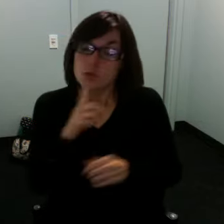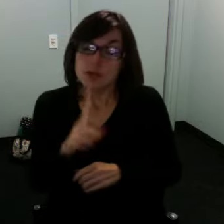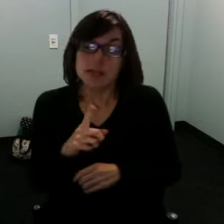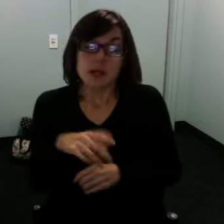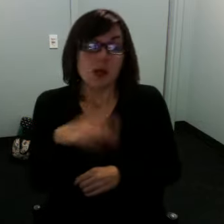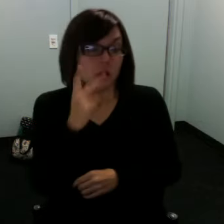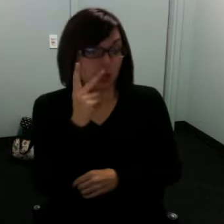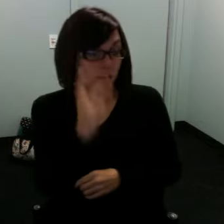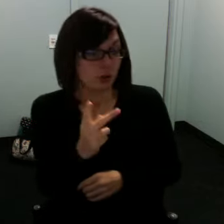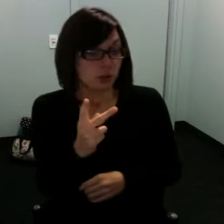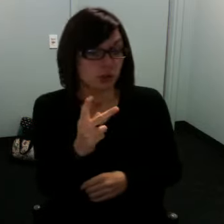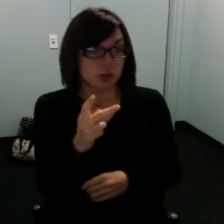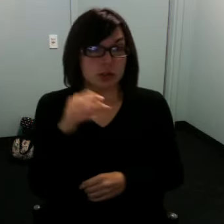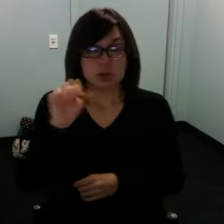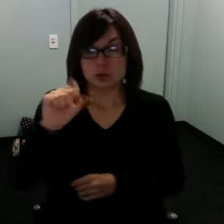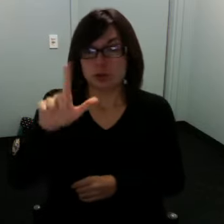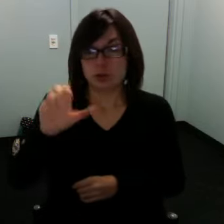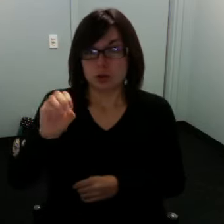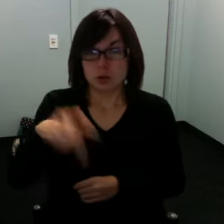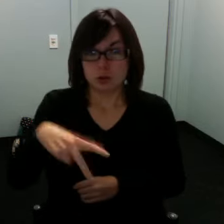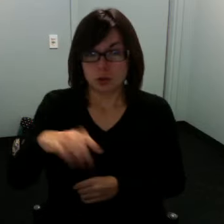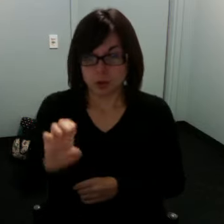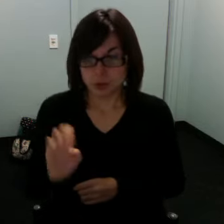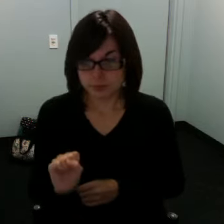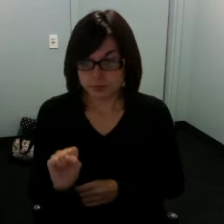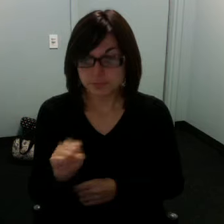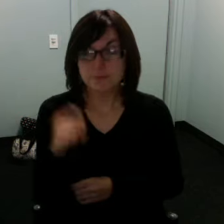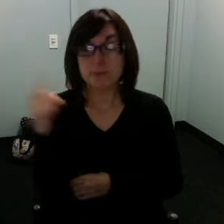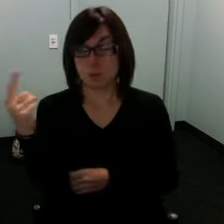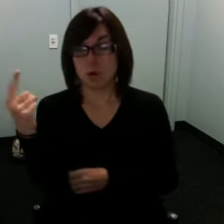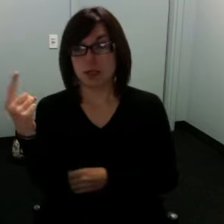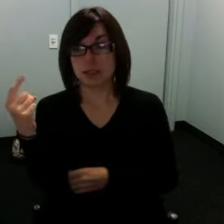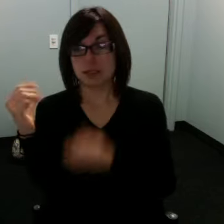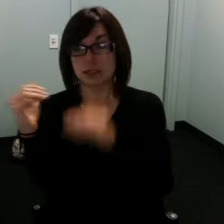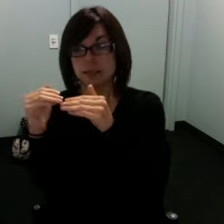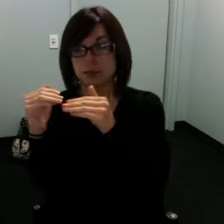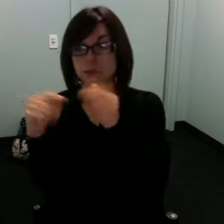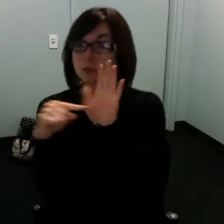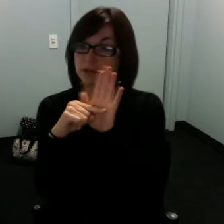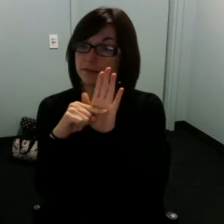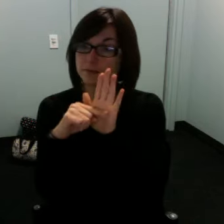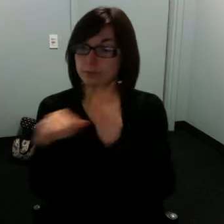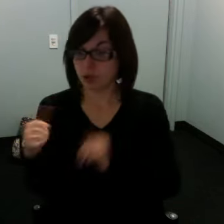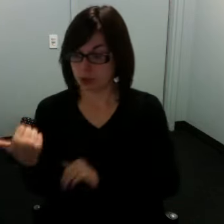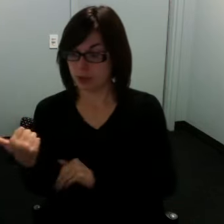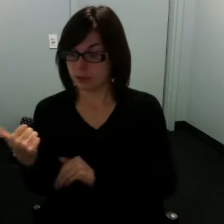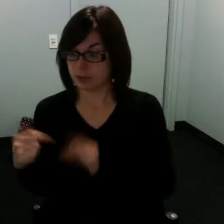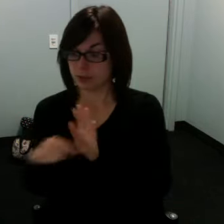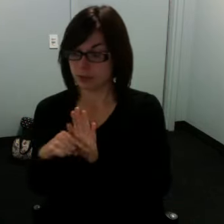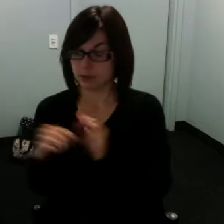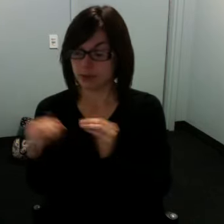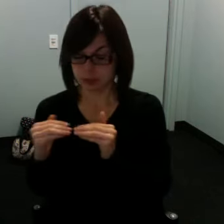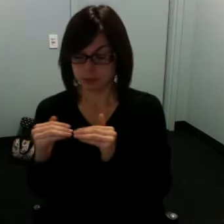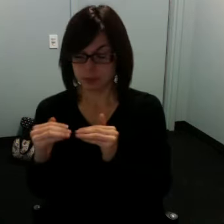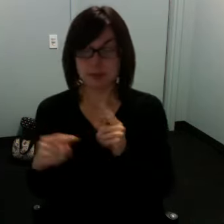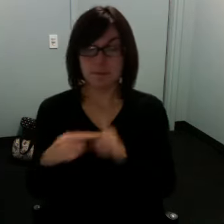you. One of the slopes is negative, and the other slope is positive. So if you just think about what the graphs are going to have to